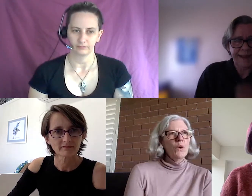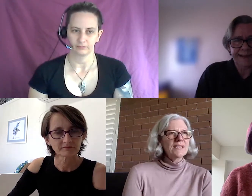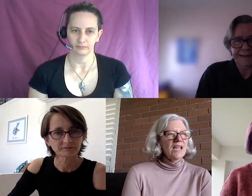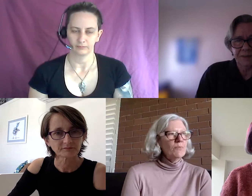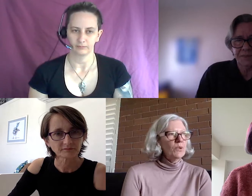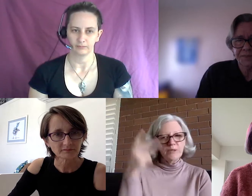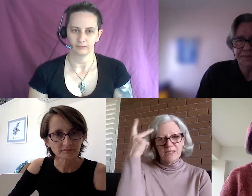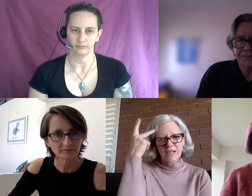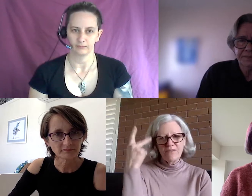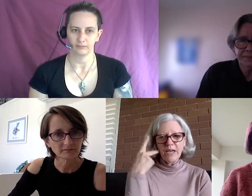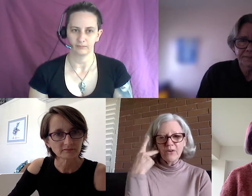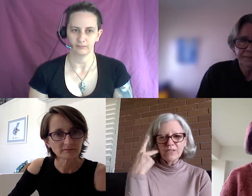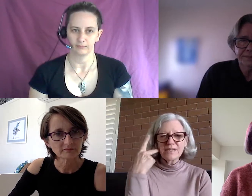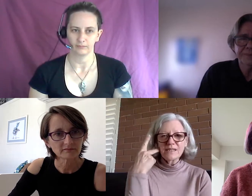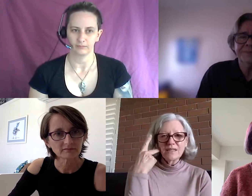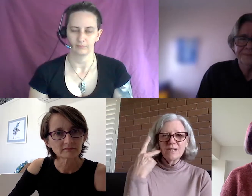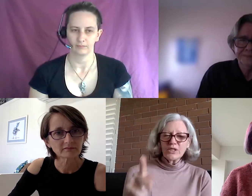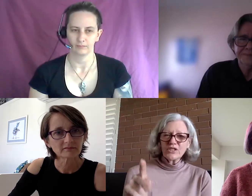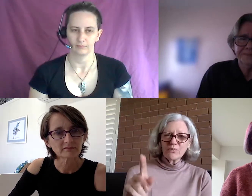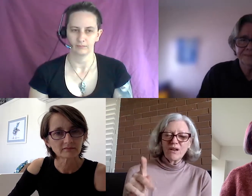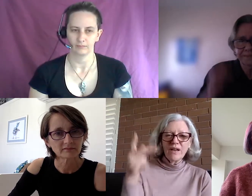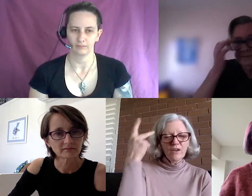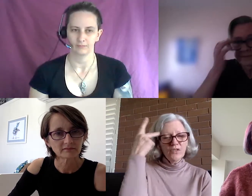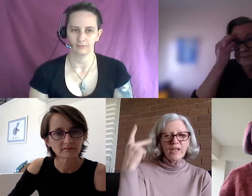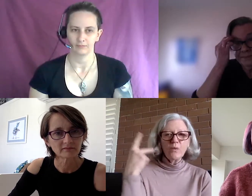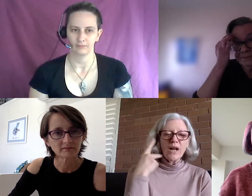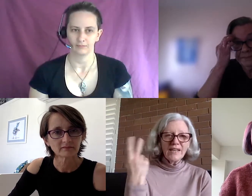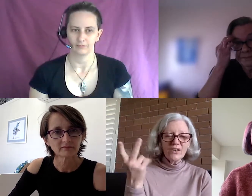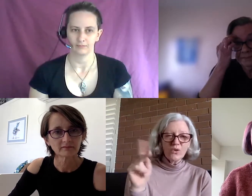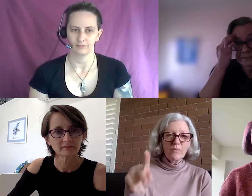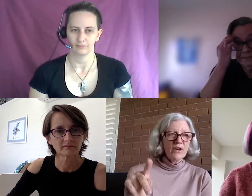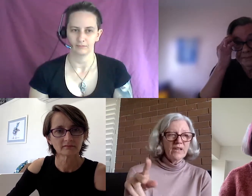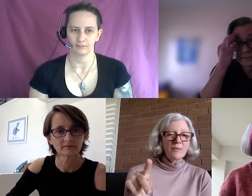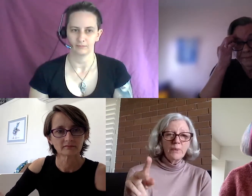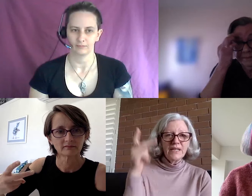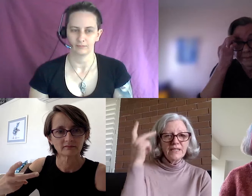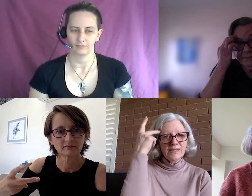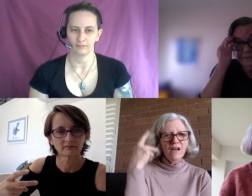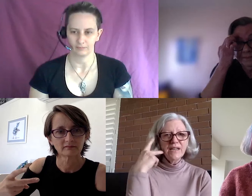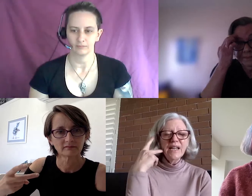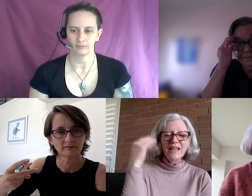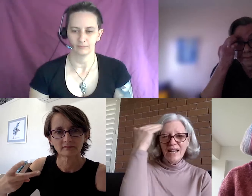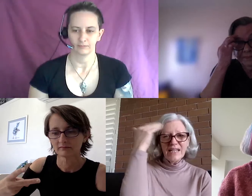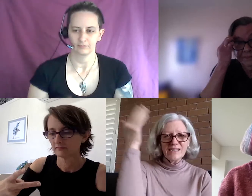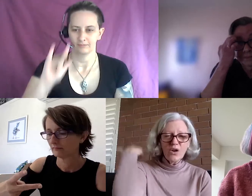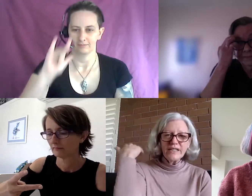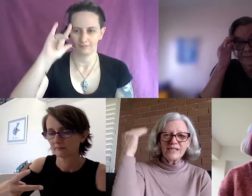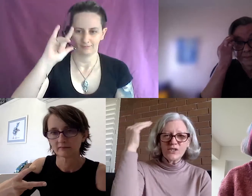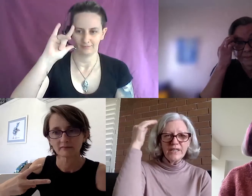one example would be the sign for parents, which is relying on the one-handed or American P sign, and has a long history